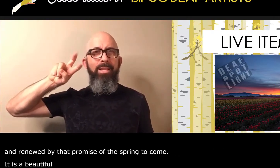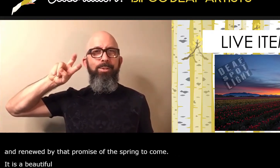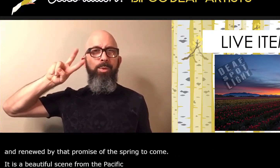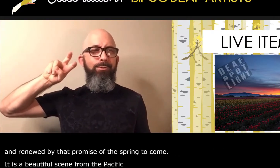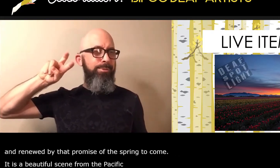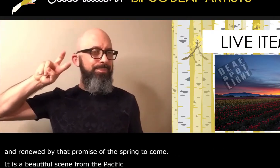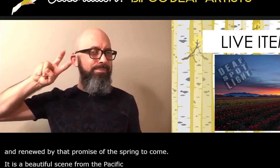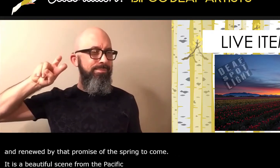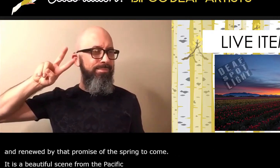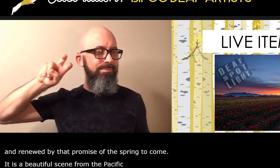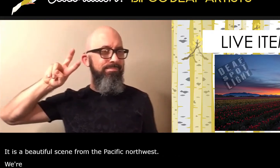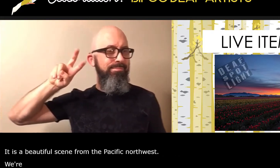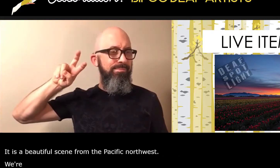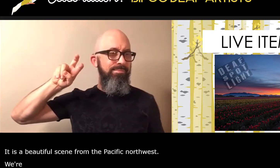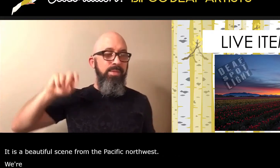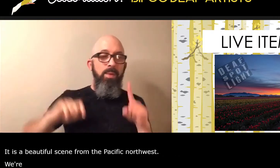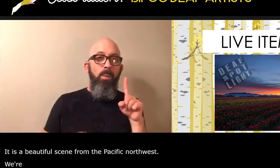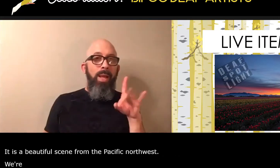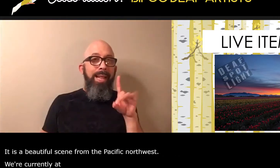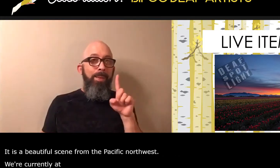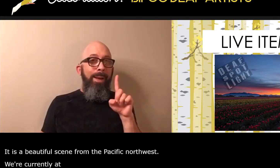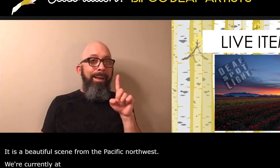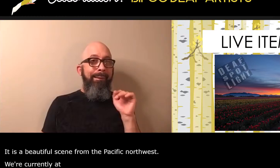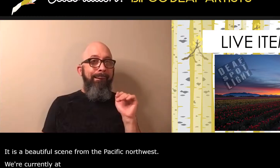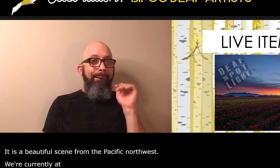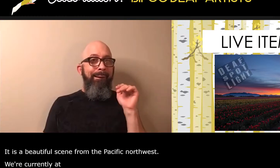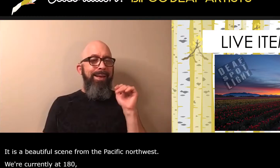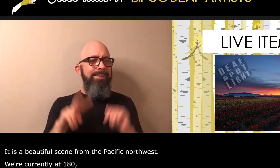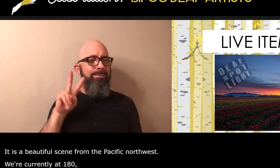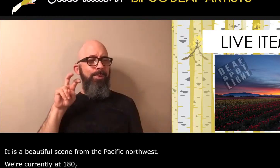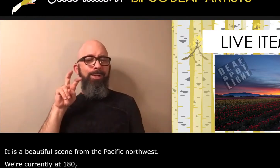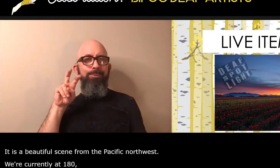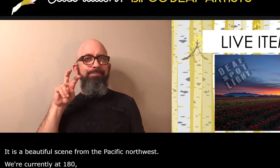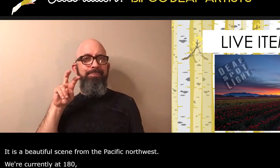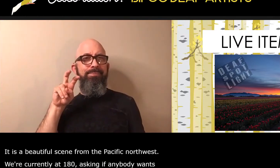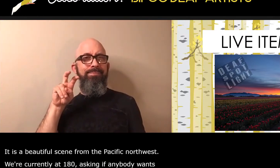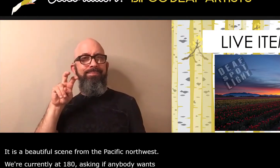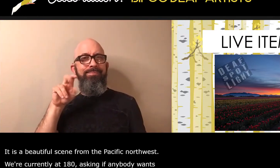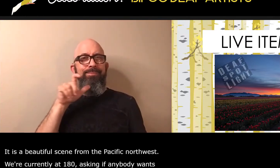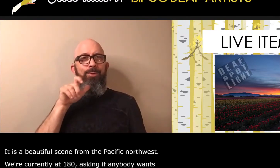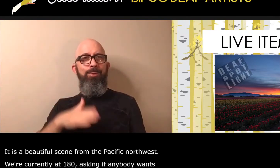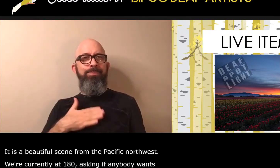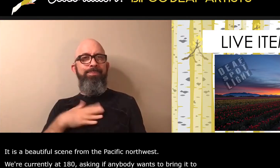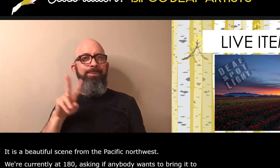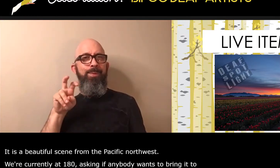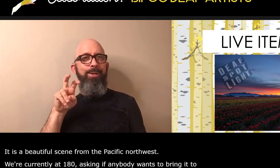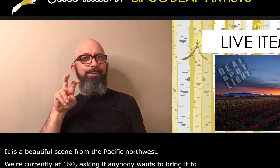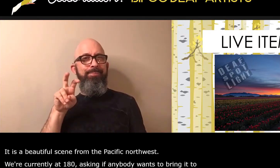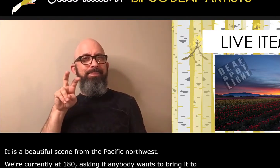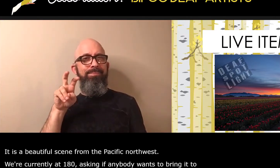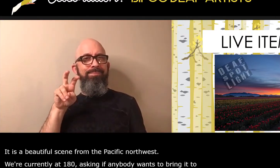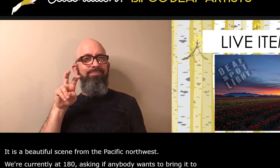currently at 180, asking if anyone wants to bring it to $200.